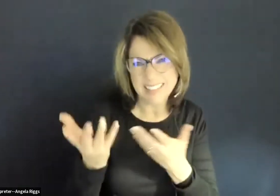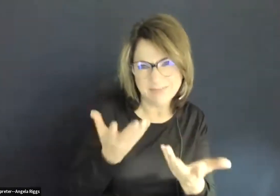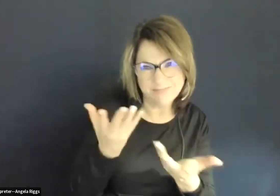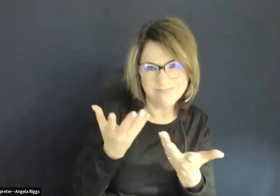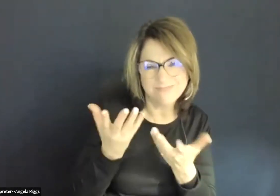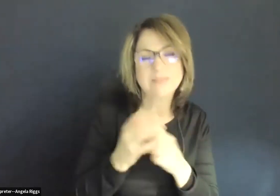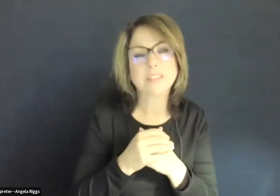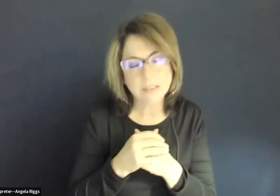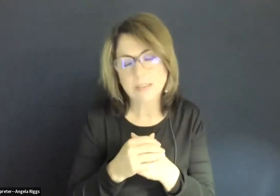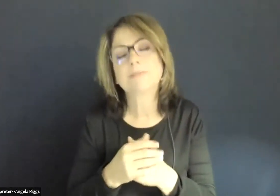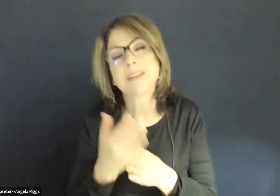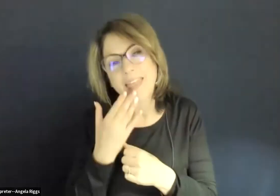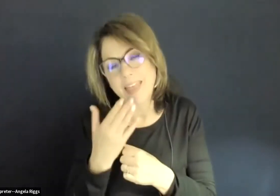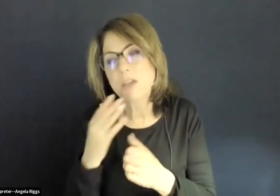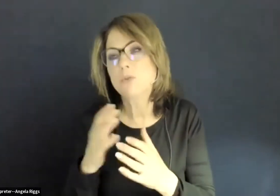Thank you so much for sharing.